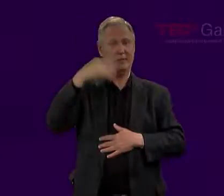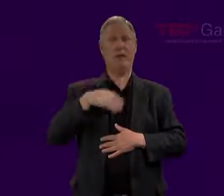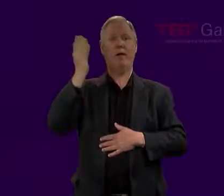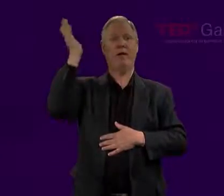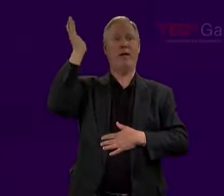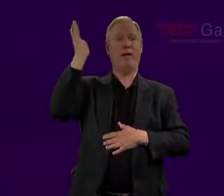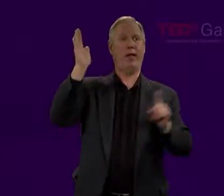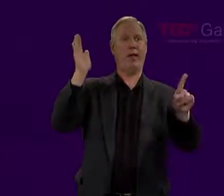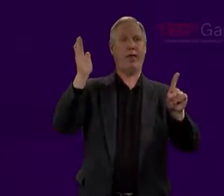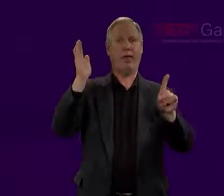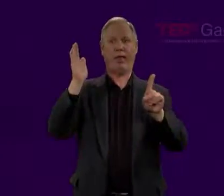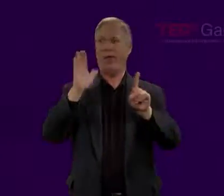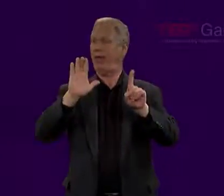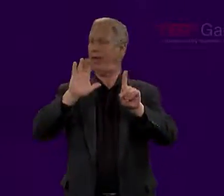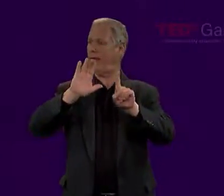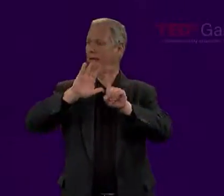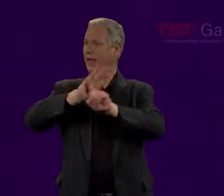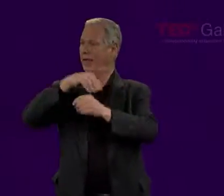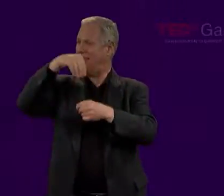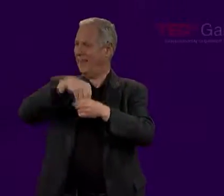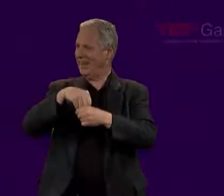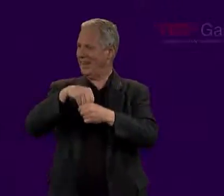for PowerPoint in your presentations